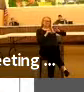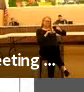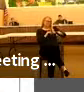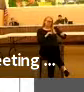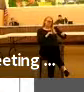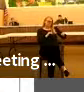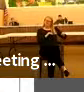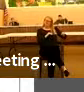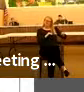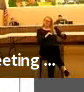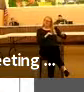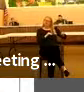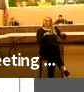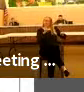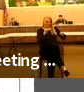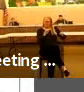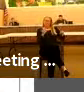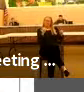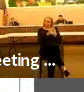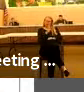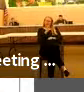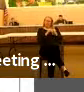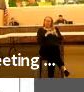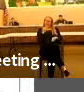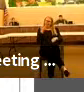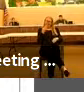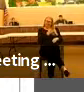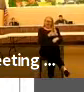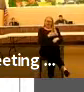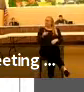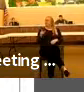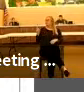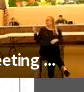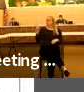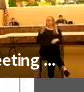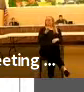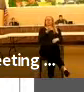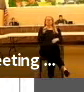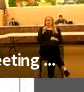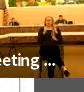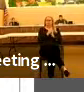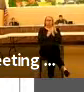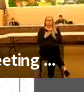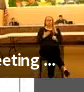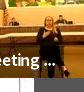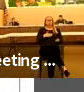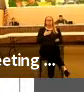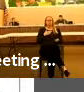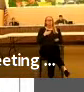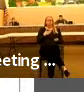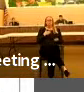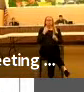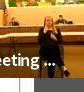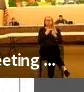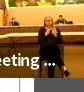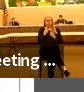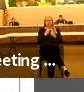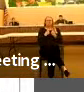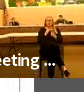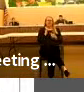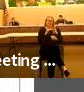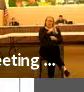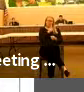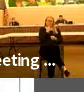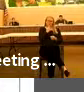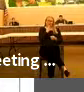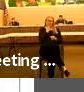of room to put a full building there. So we're happy to continue to have those conversations. As you've alluded, this is